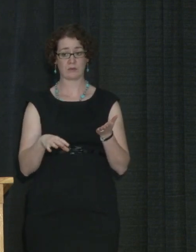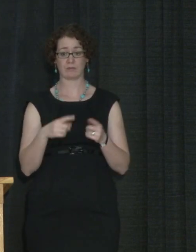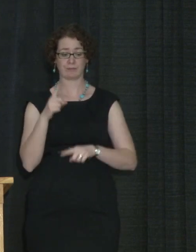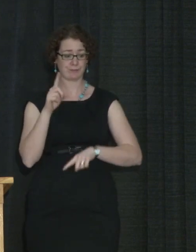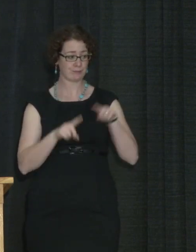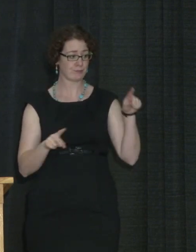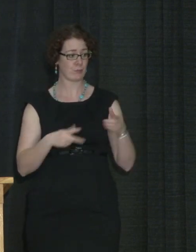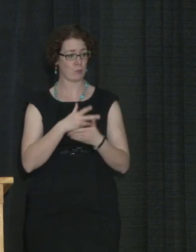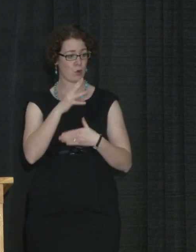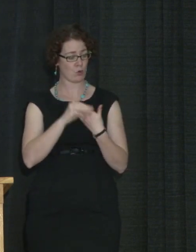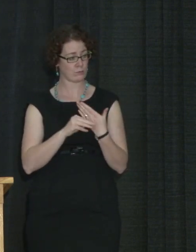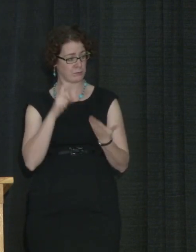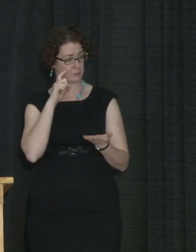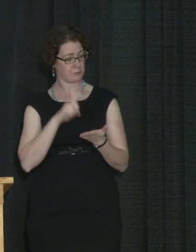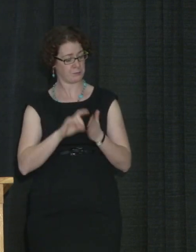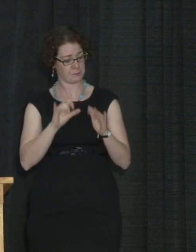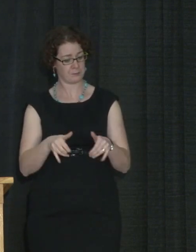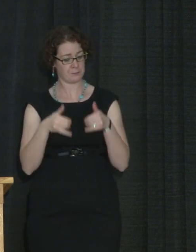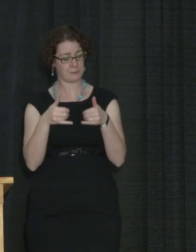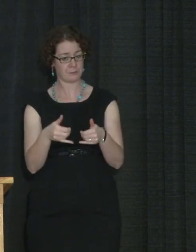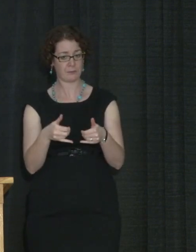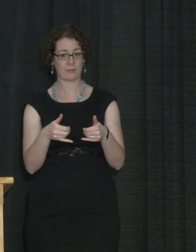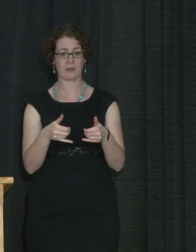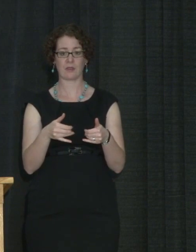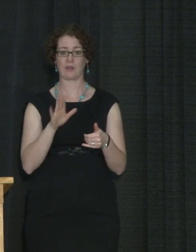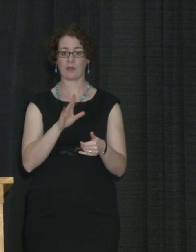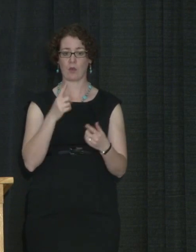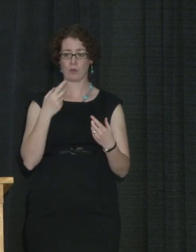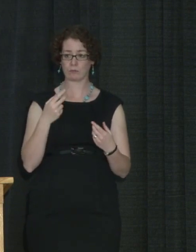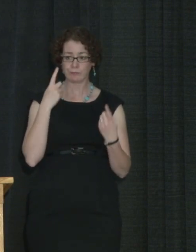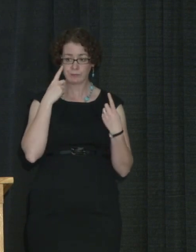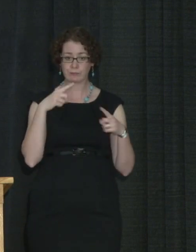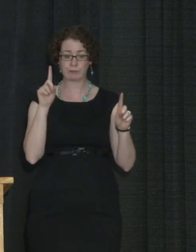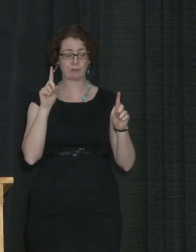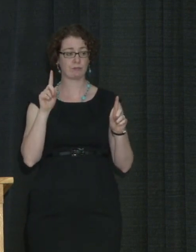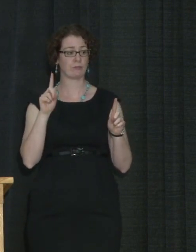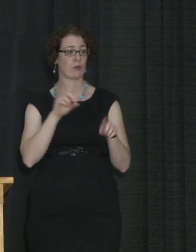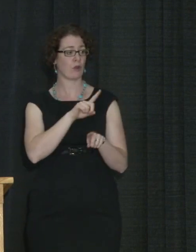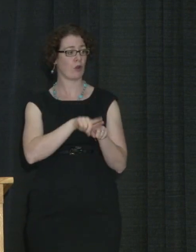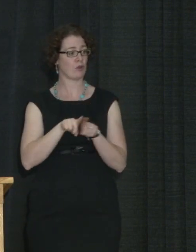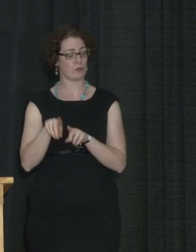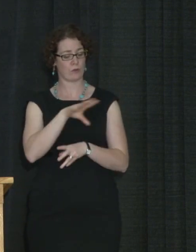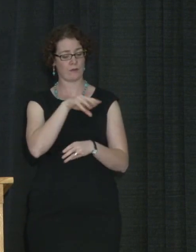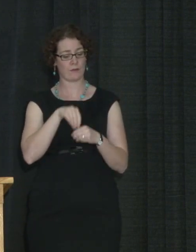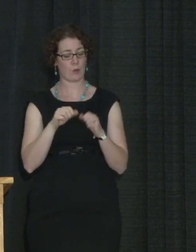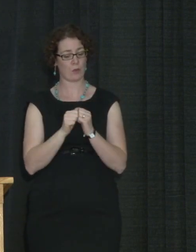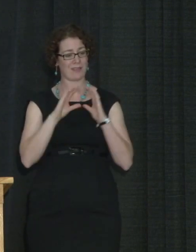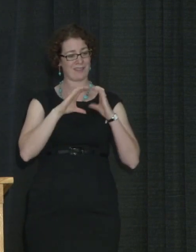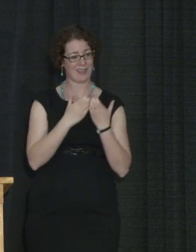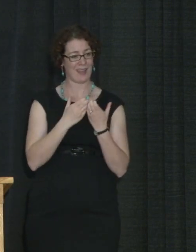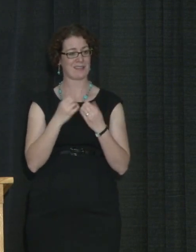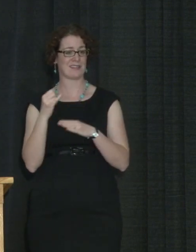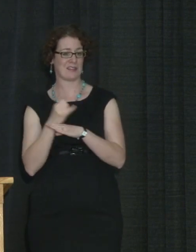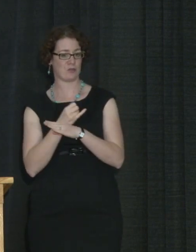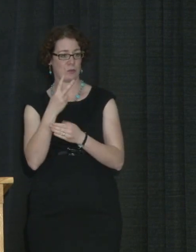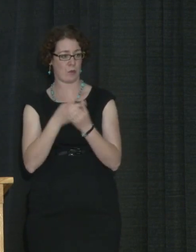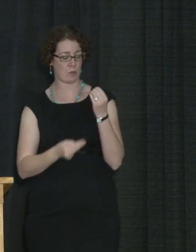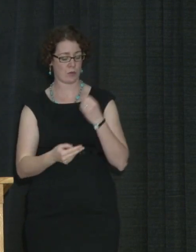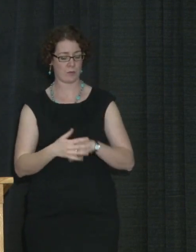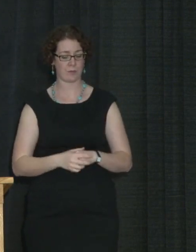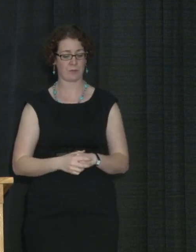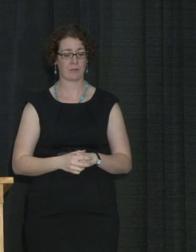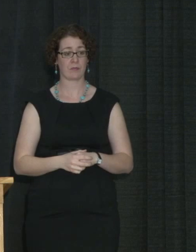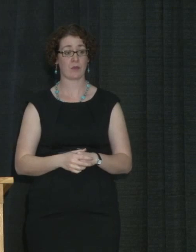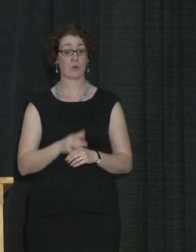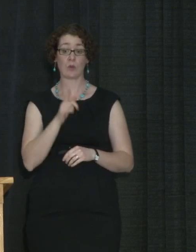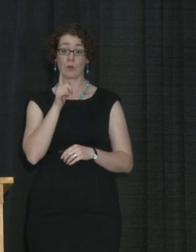all the programs are recognized for their outstanding achievement and their contribution to both class and industry. And I would